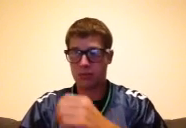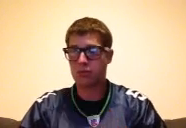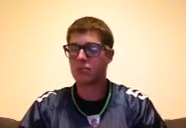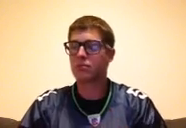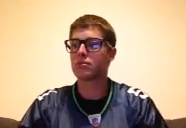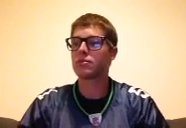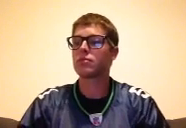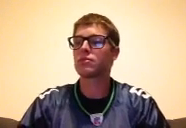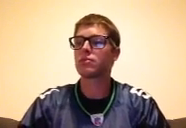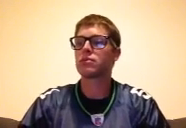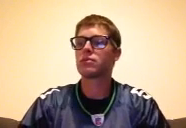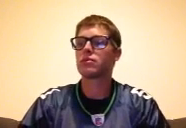It was awful.